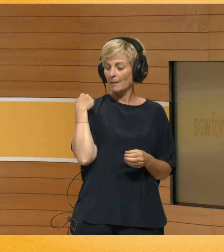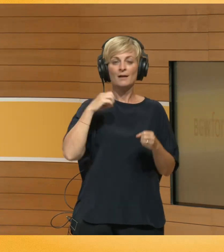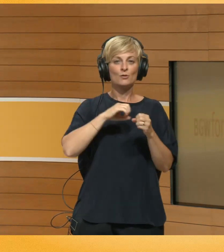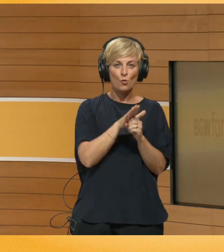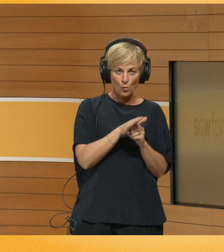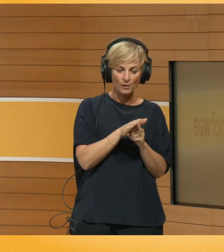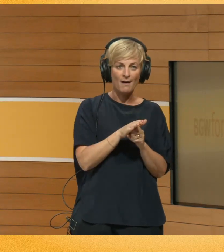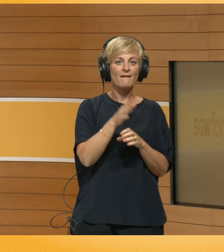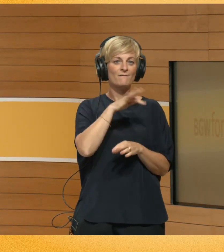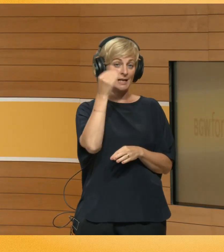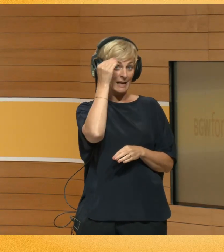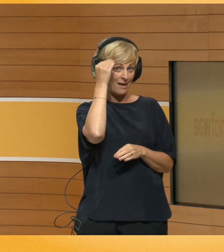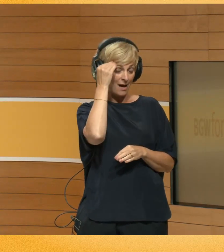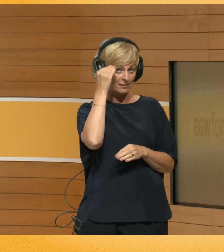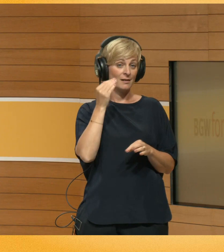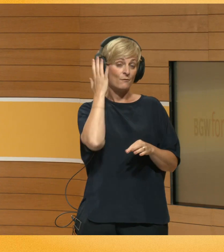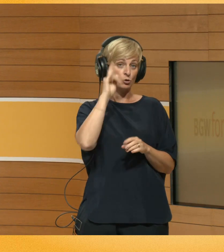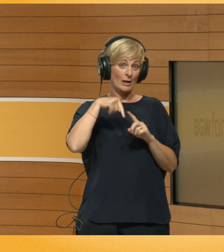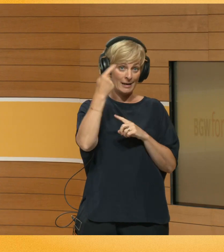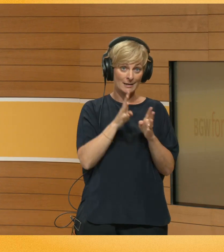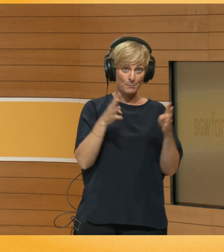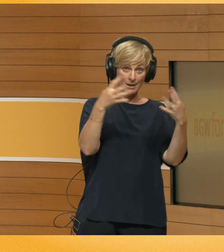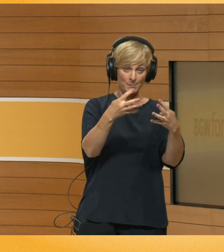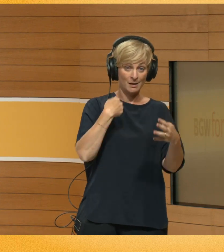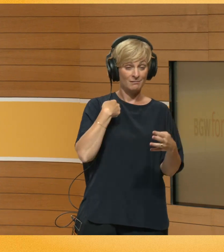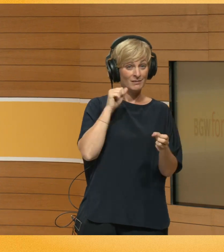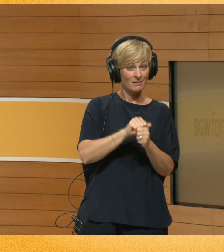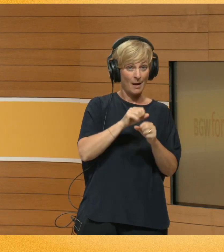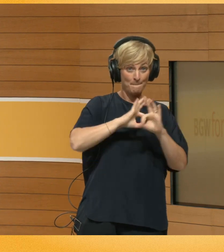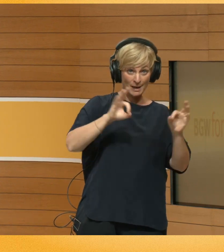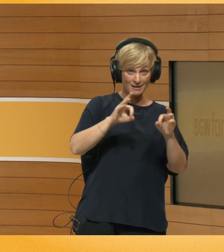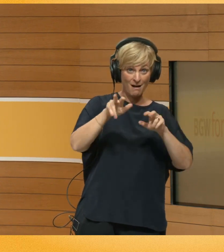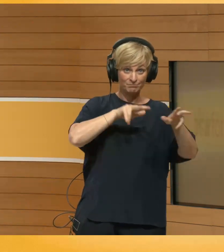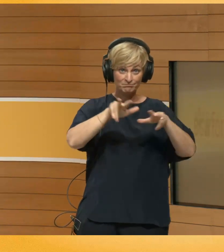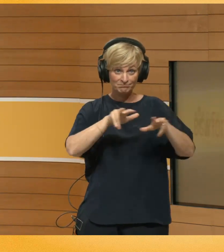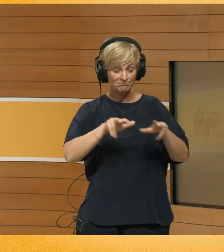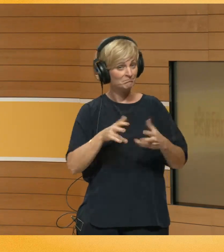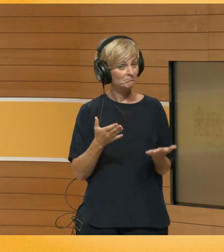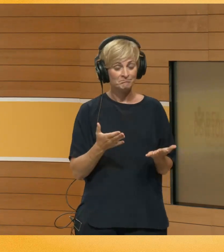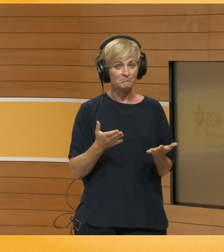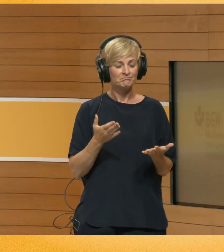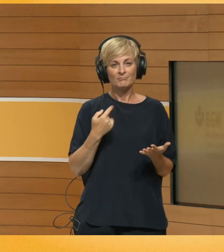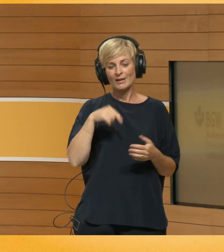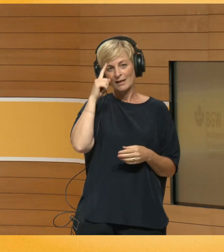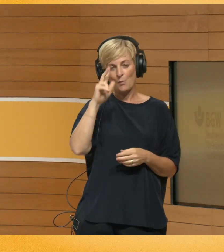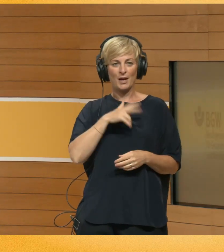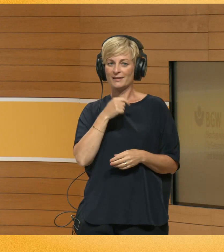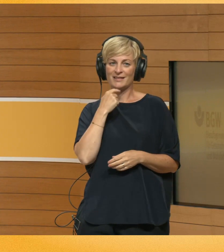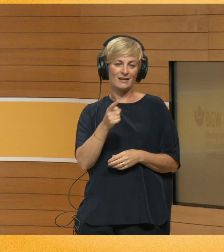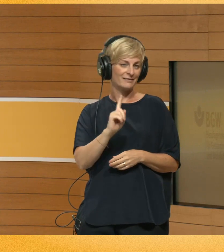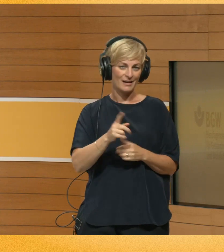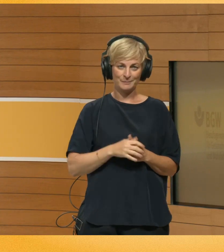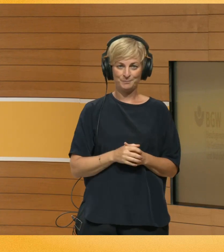react differently? I would say that we're in a more precarious position. We've lost a significant number of